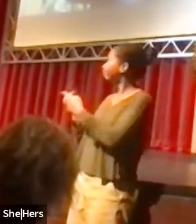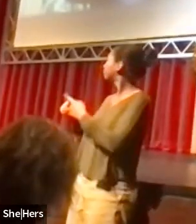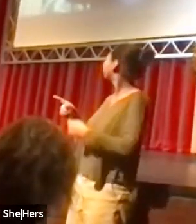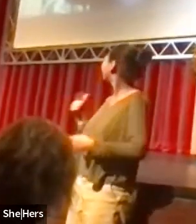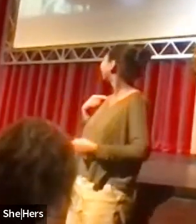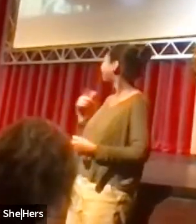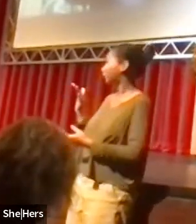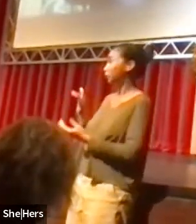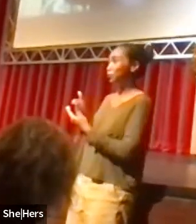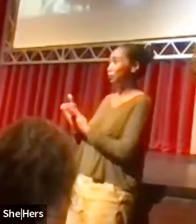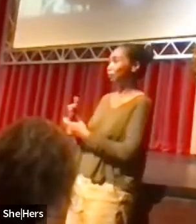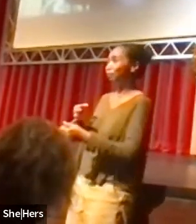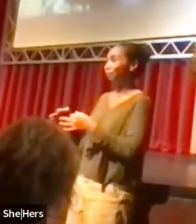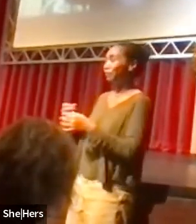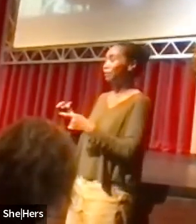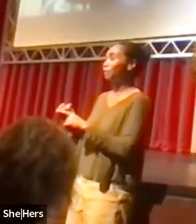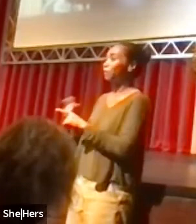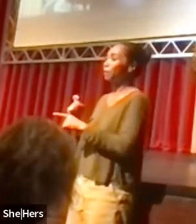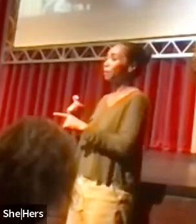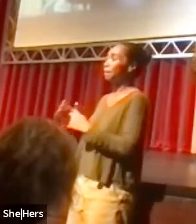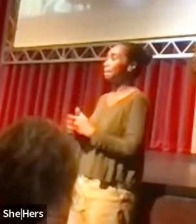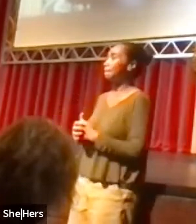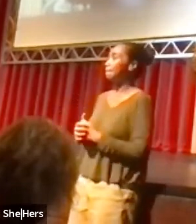2024. So I'll quickly go through from